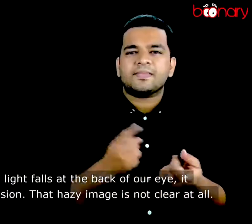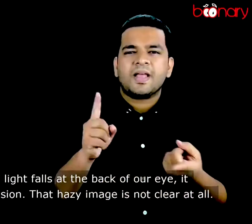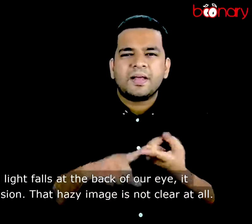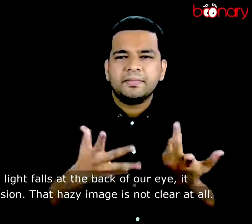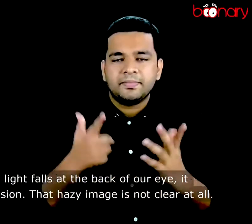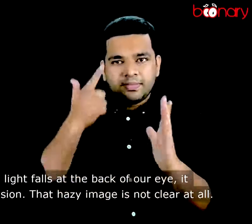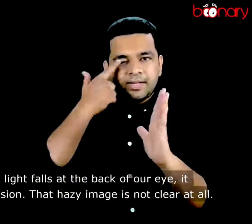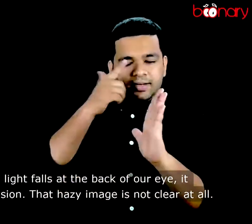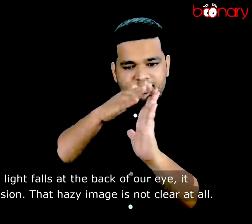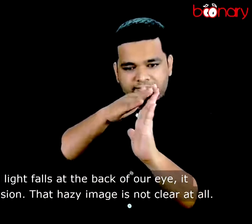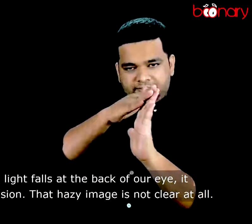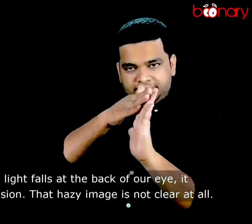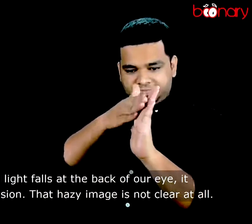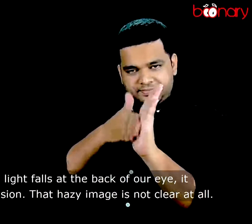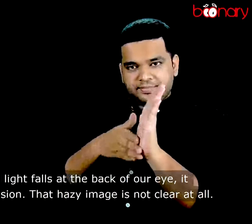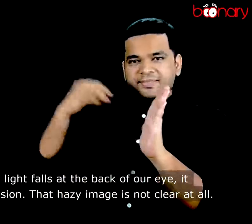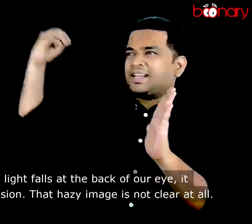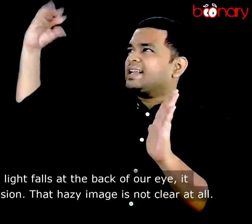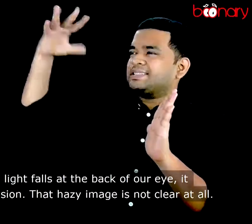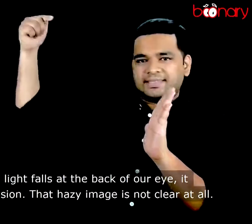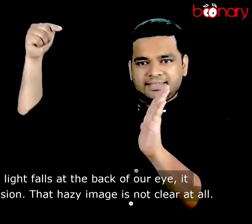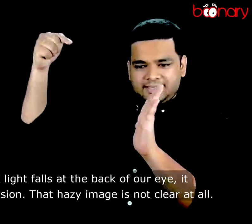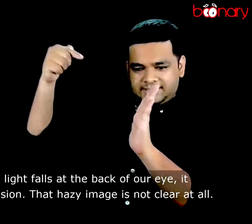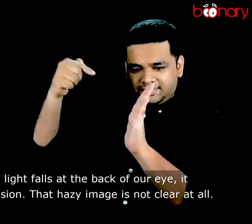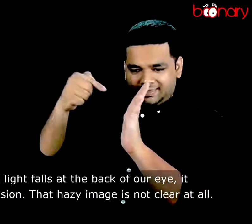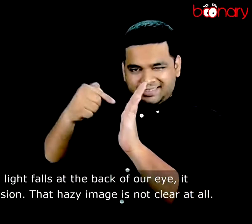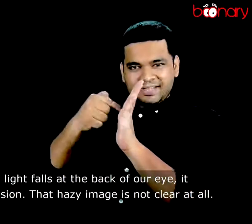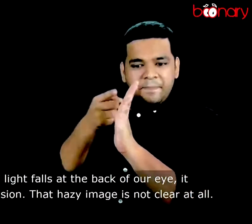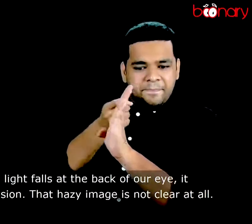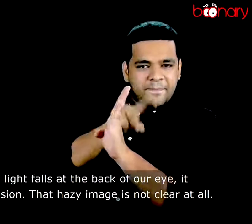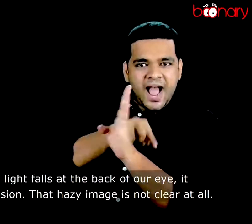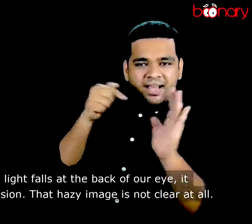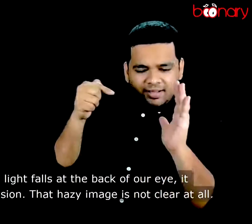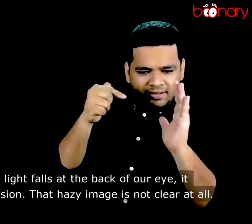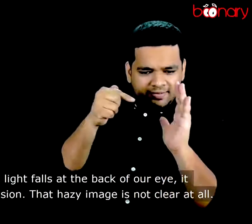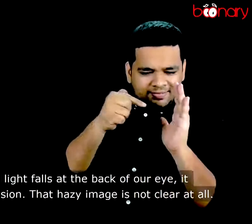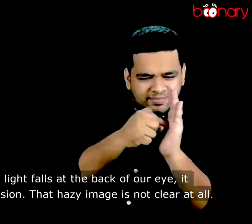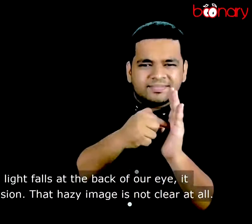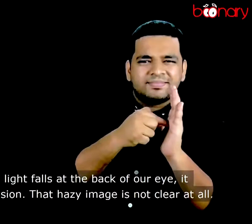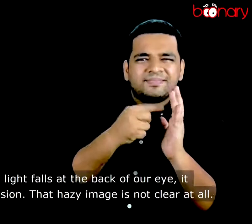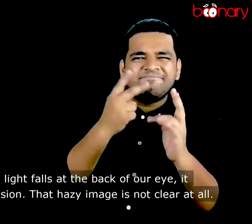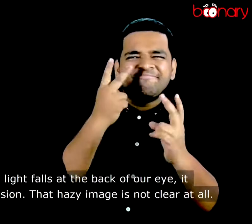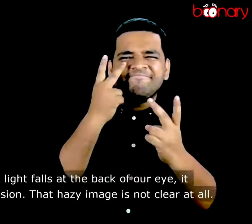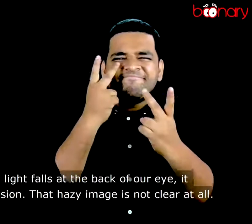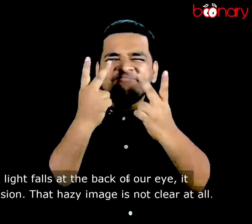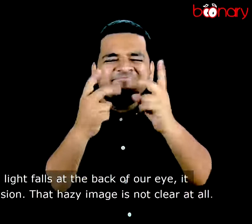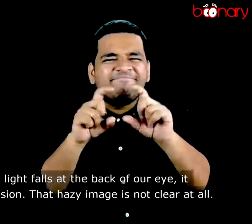When unfocused light falls at the back of our eye, it results in a